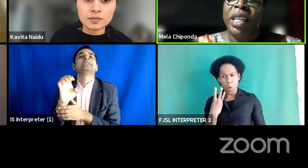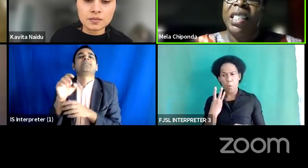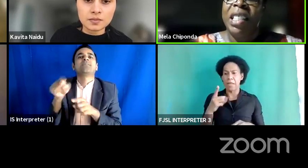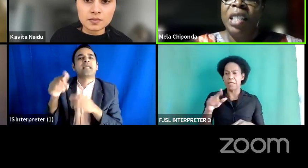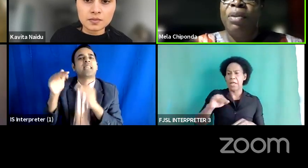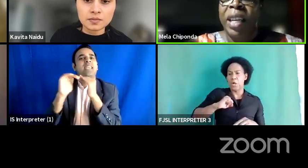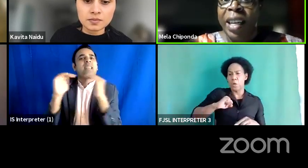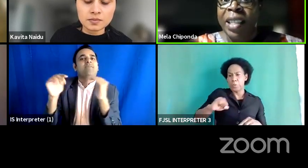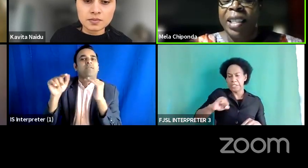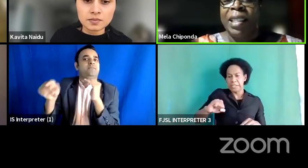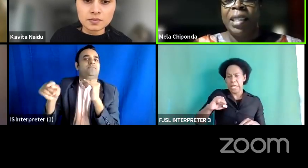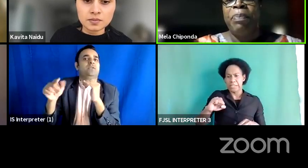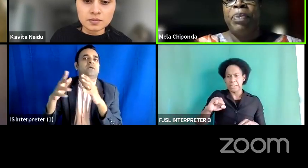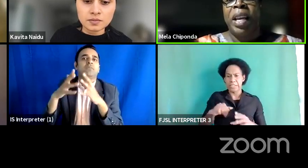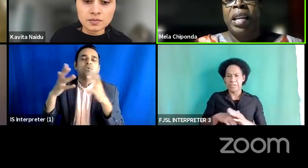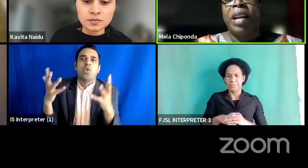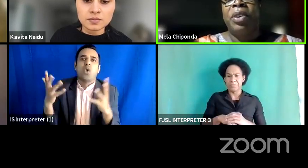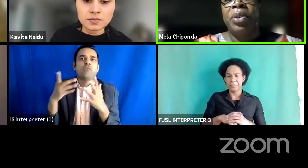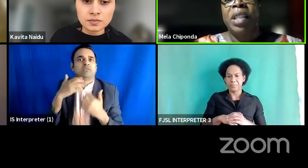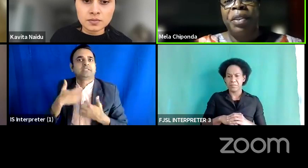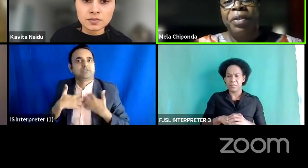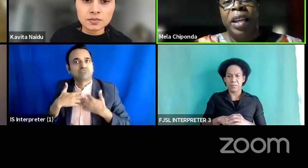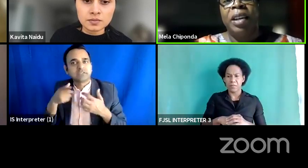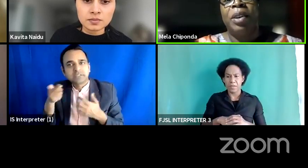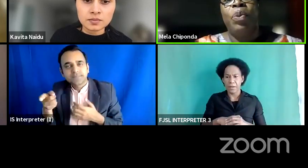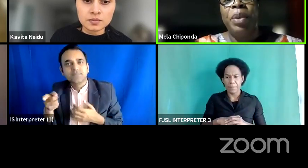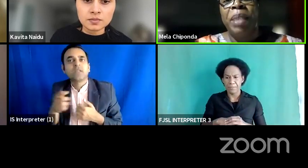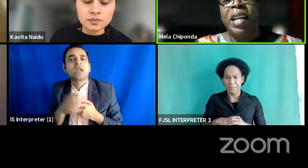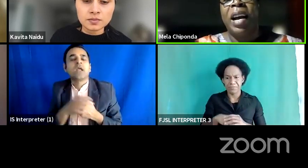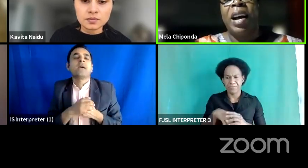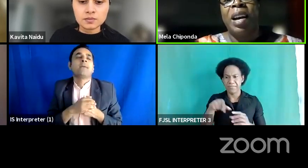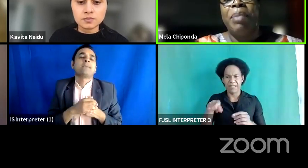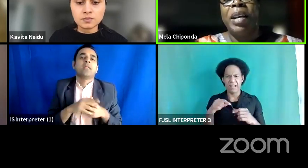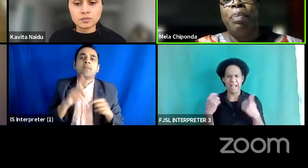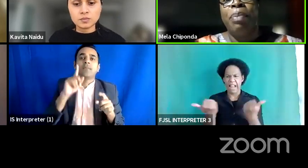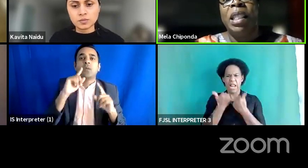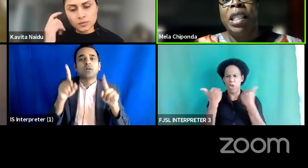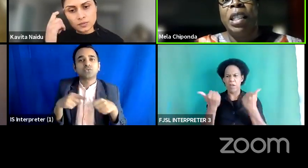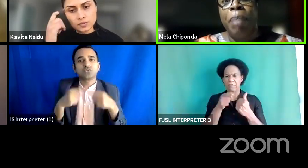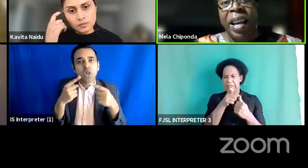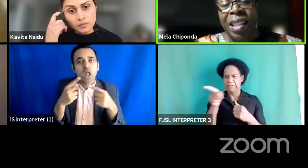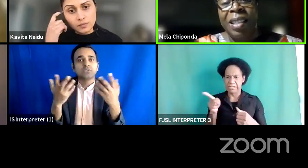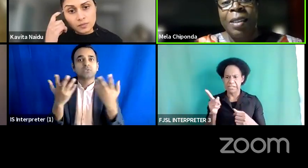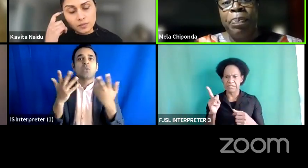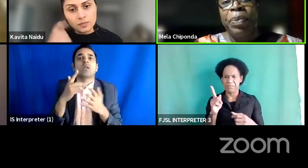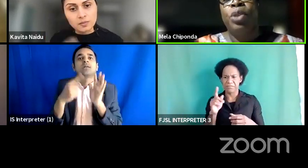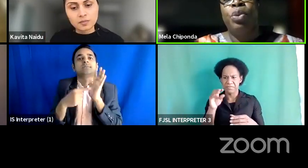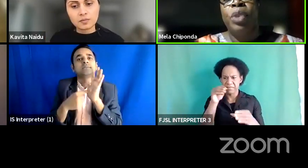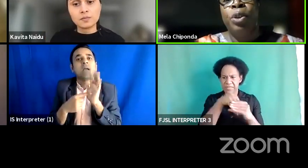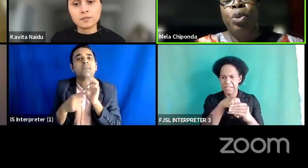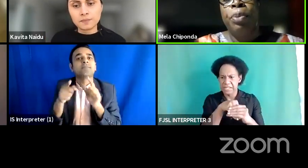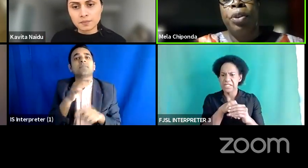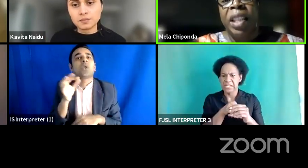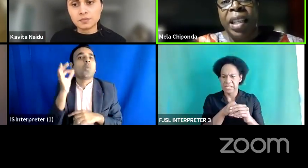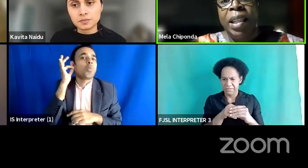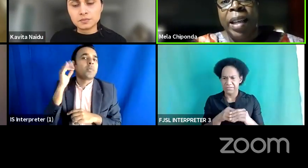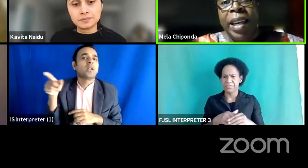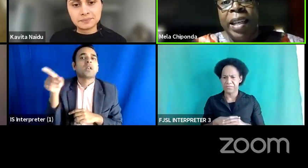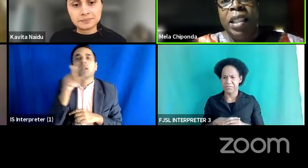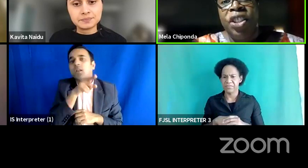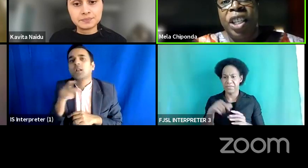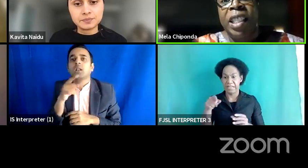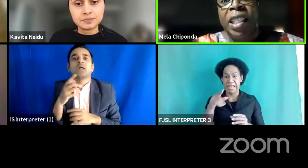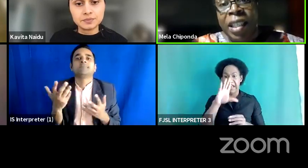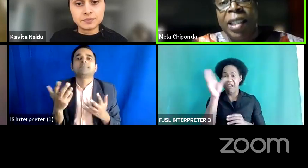early maturing seed varieties. And across Africa, women are coming up with seed banks to